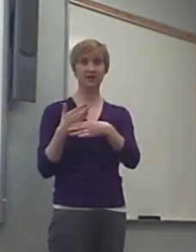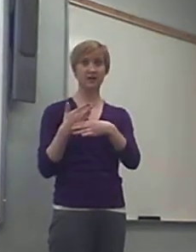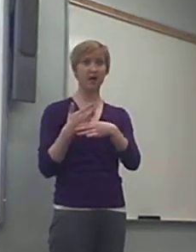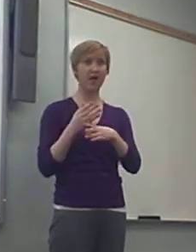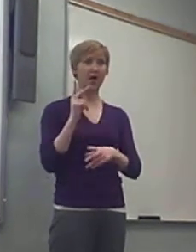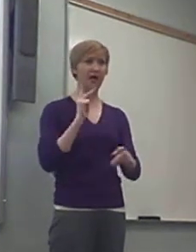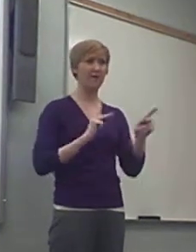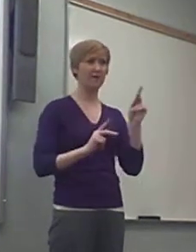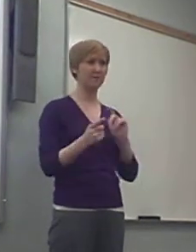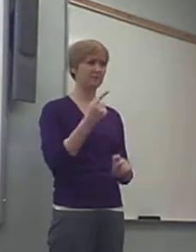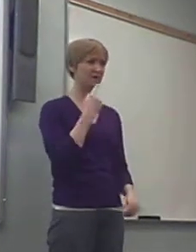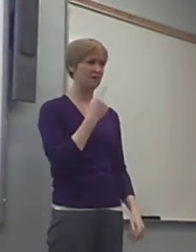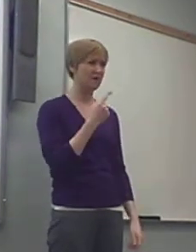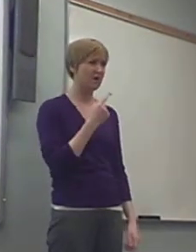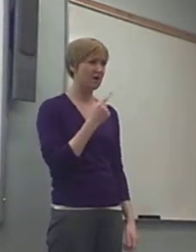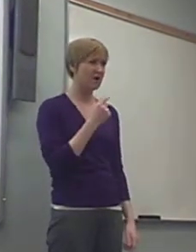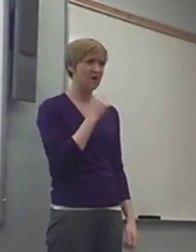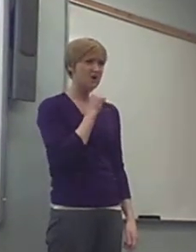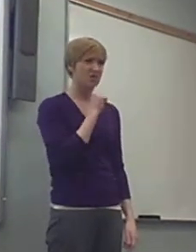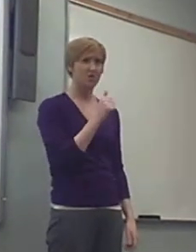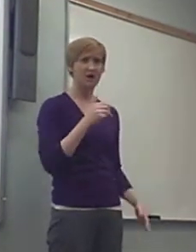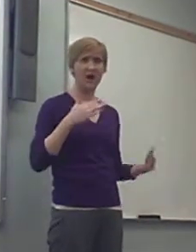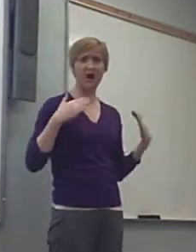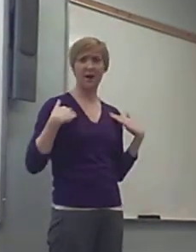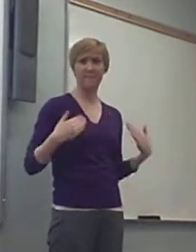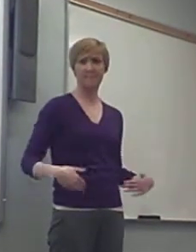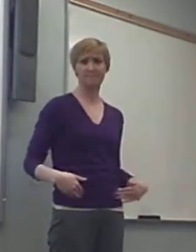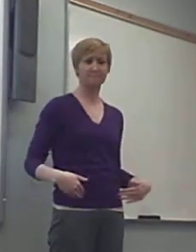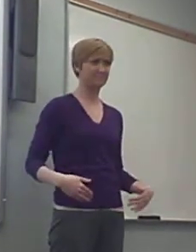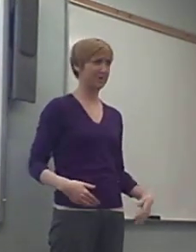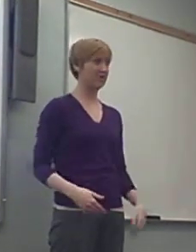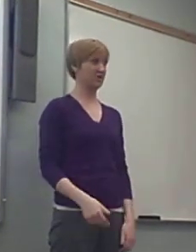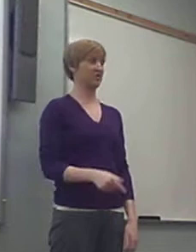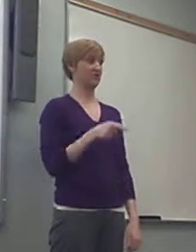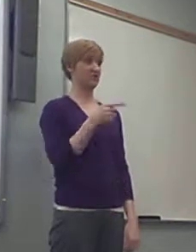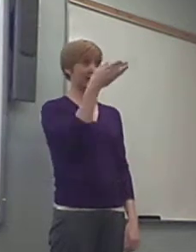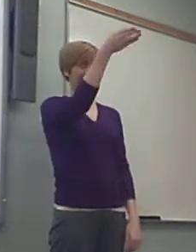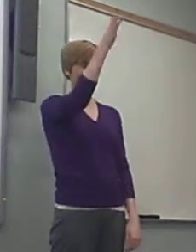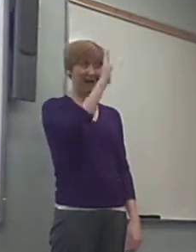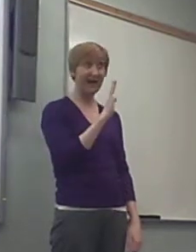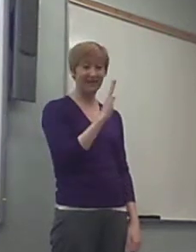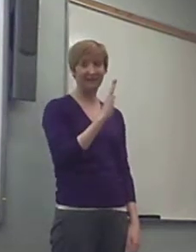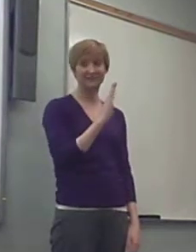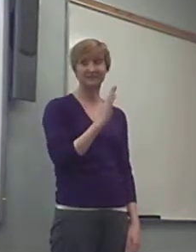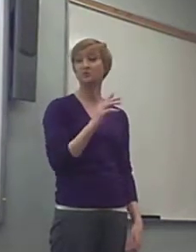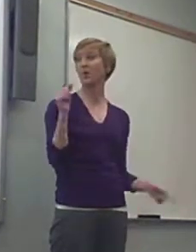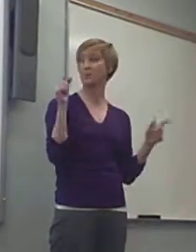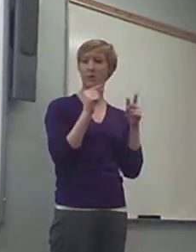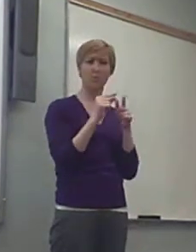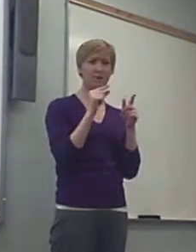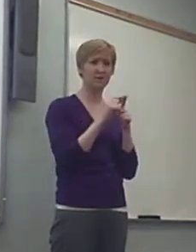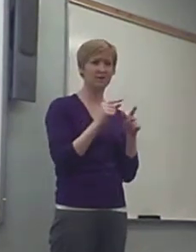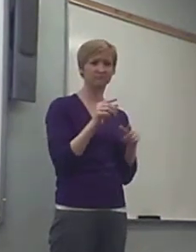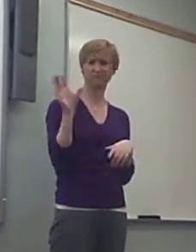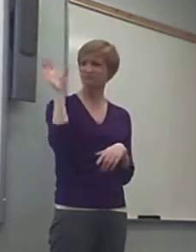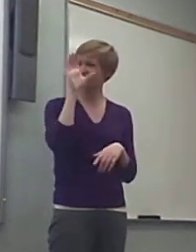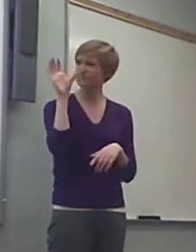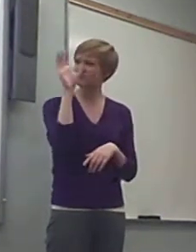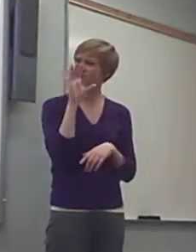like a man, you're like God, right? And so the word that I am looking for, and it's just taking an awful long time